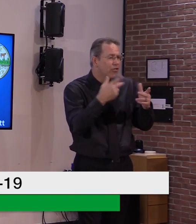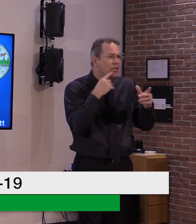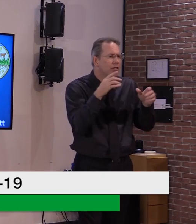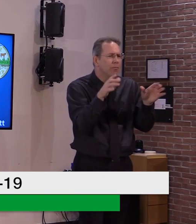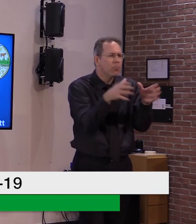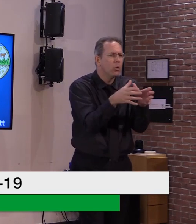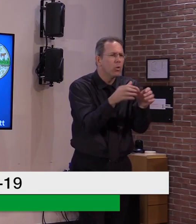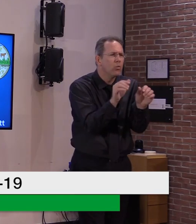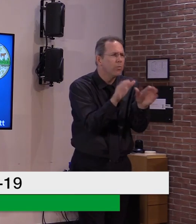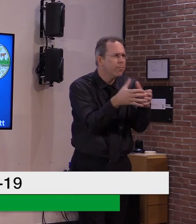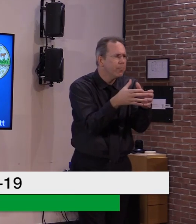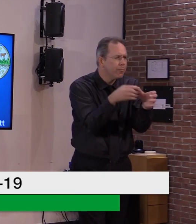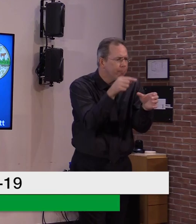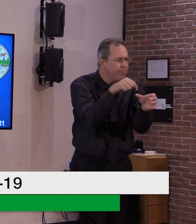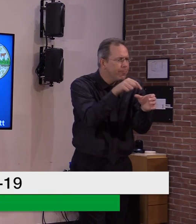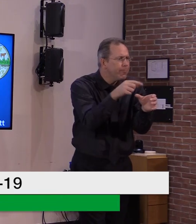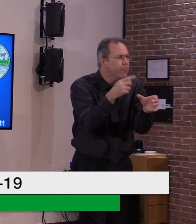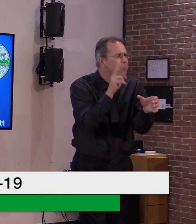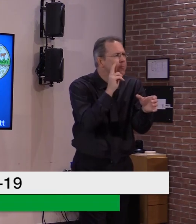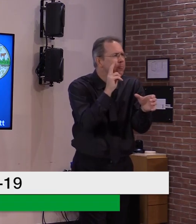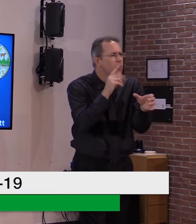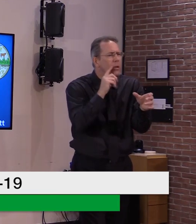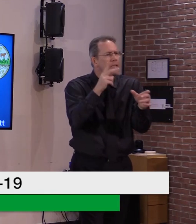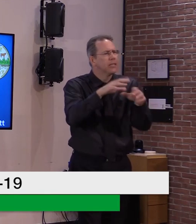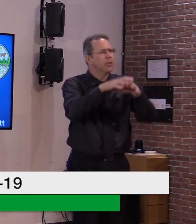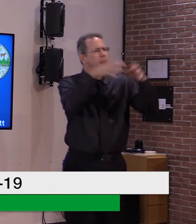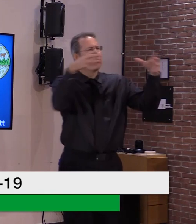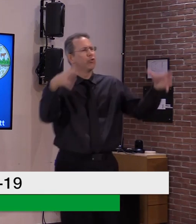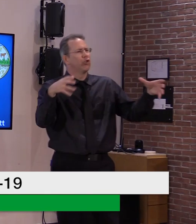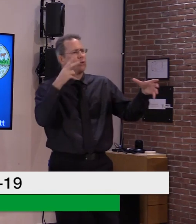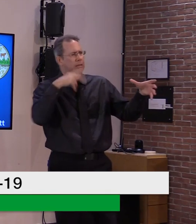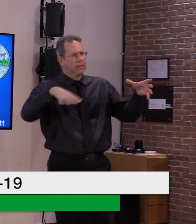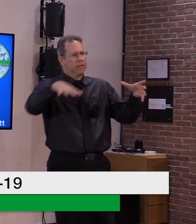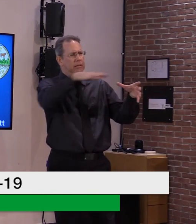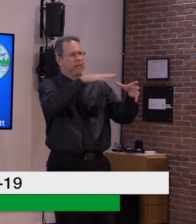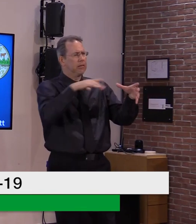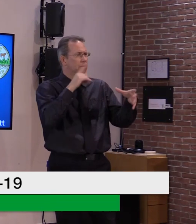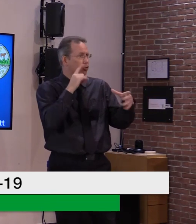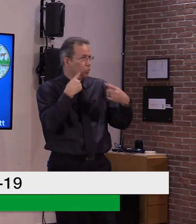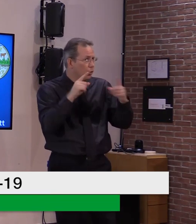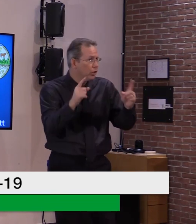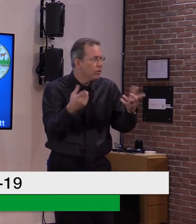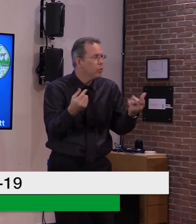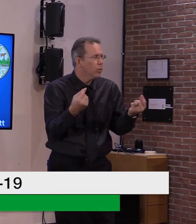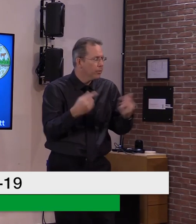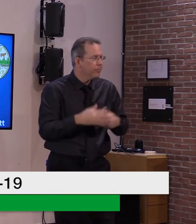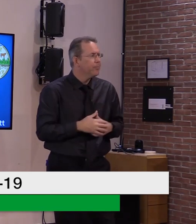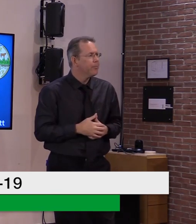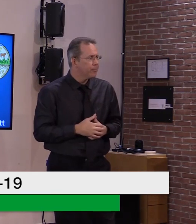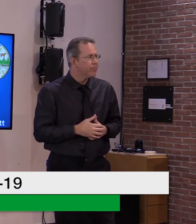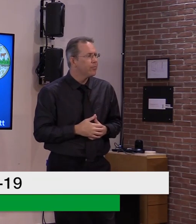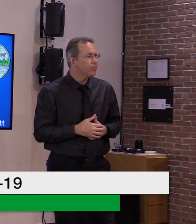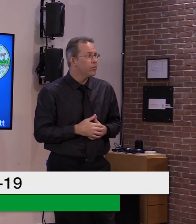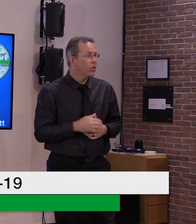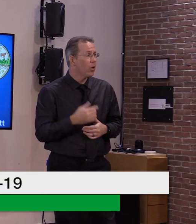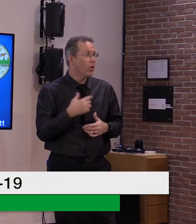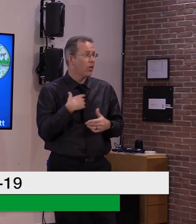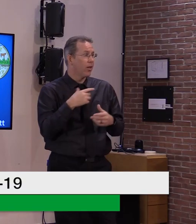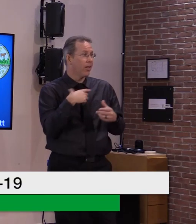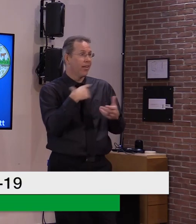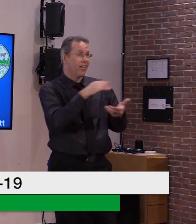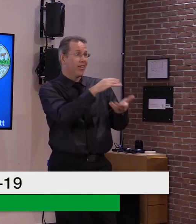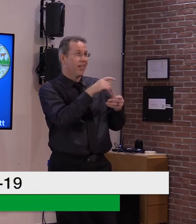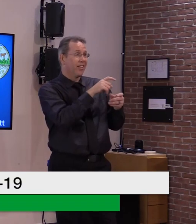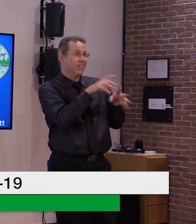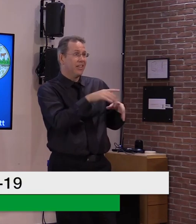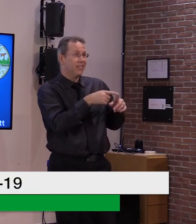probably won't mean we have any uh greater ability to access that vaccine just because we were a